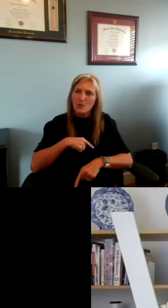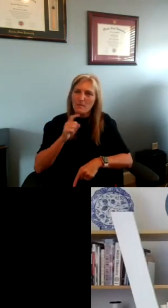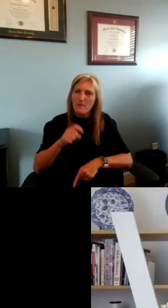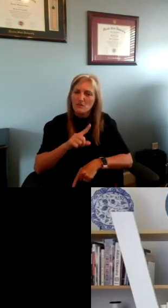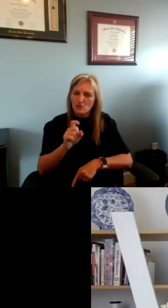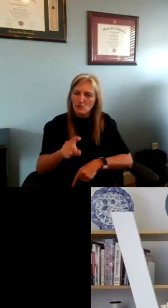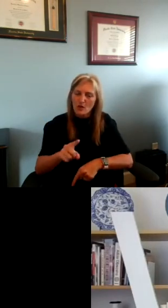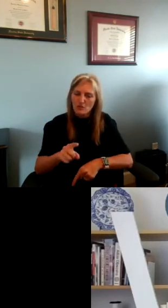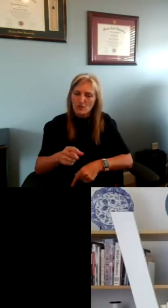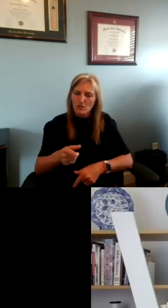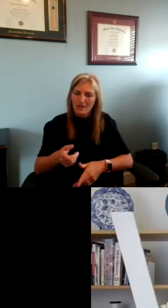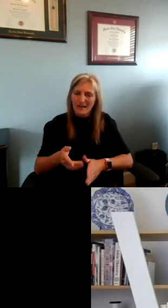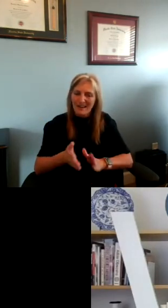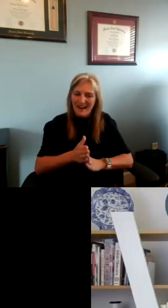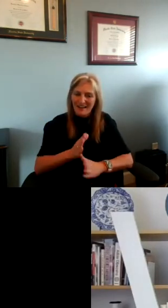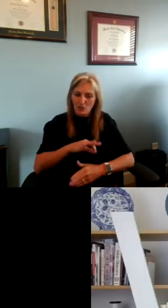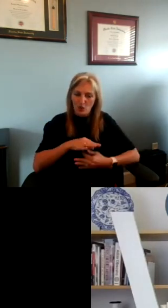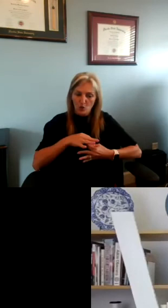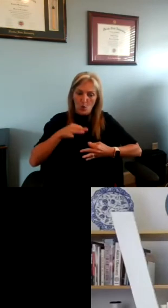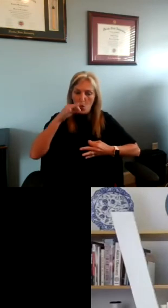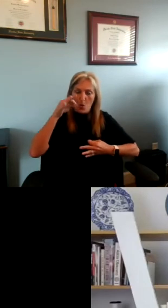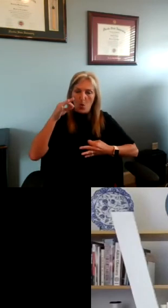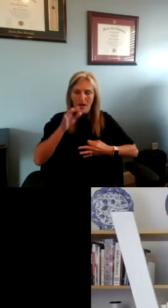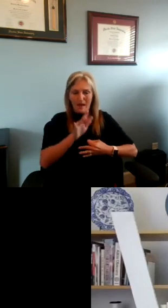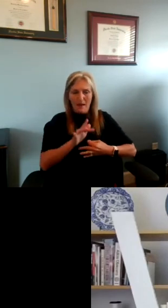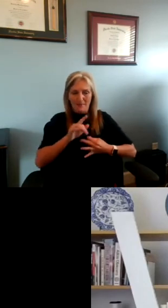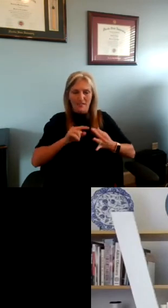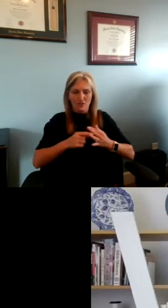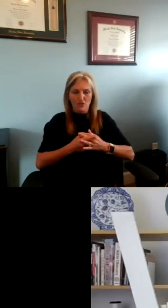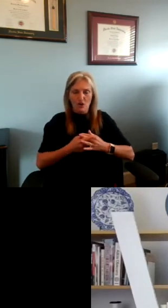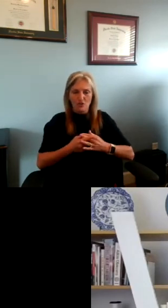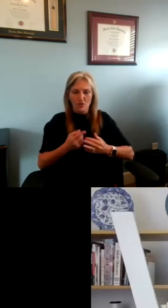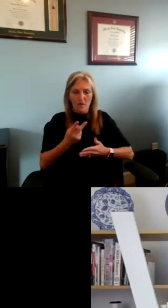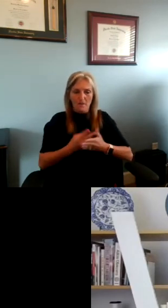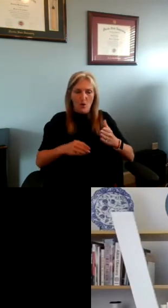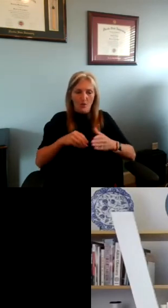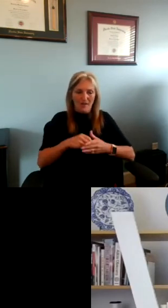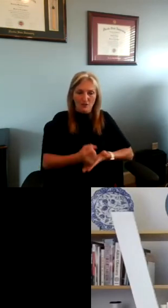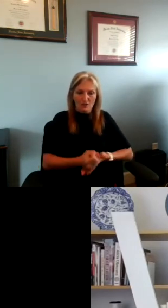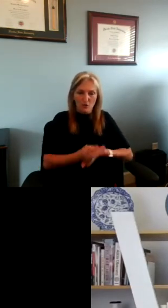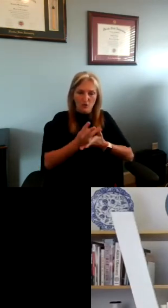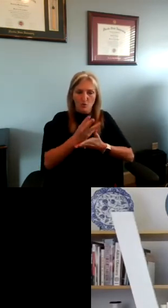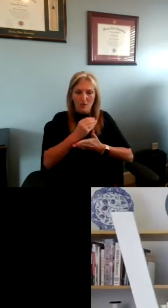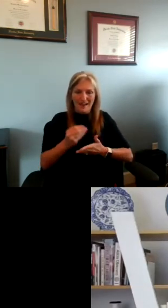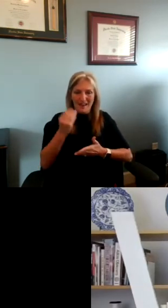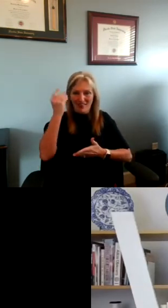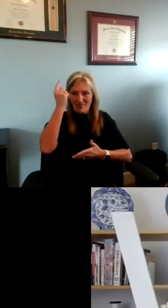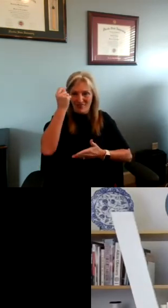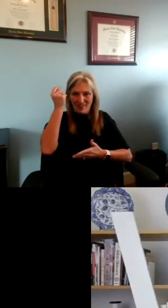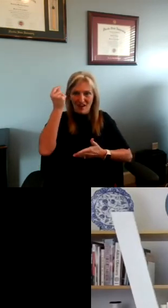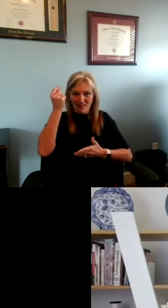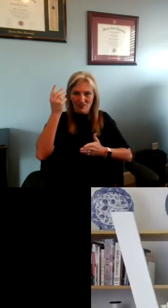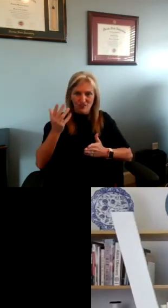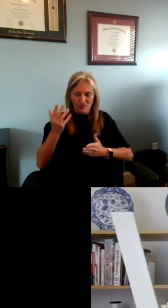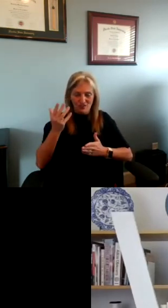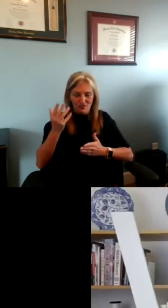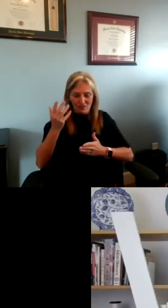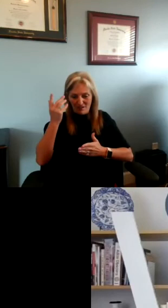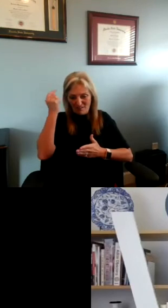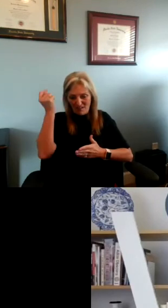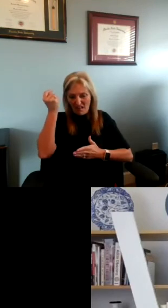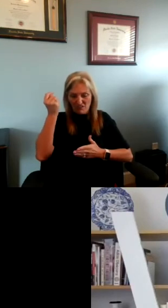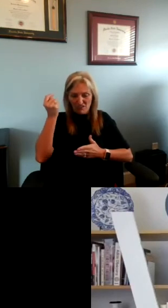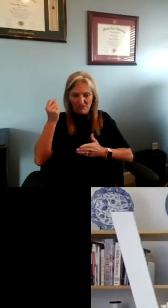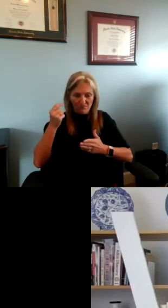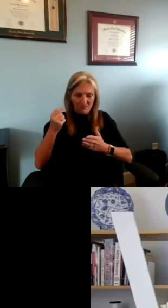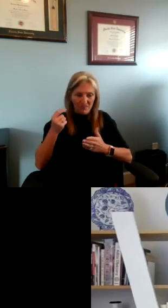And empathy always starts in those worlds, both in social work and in theology. Empathy starts in the mirror. Mm-hmm.